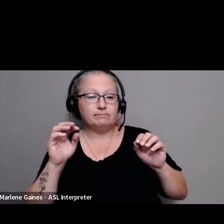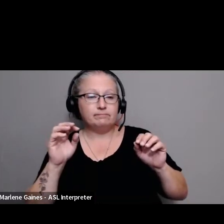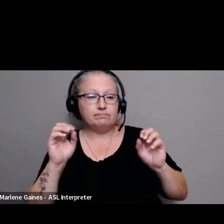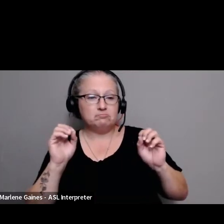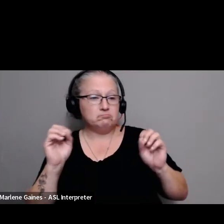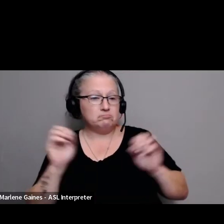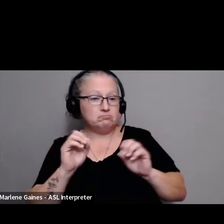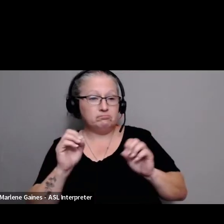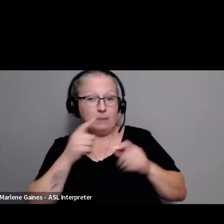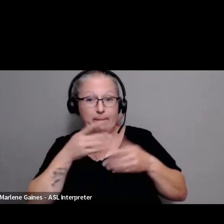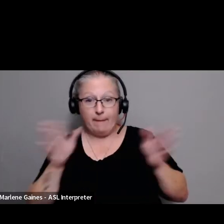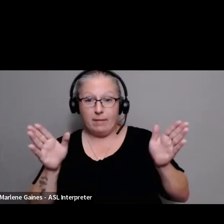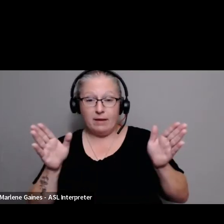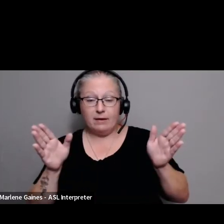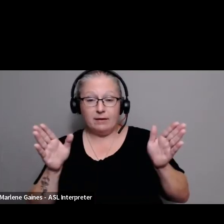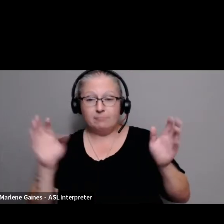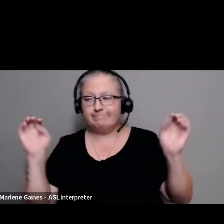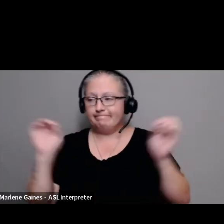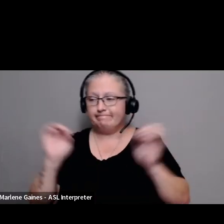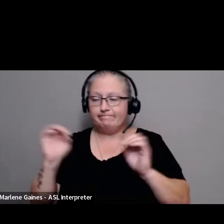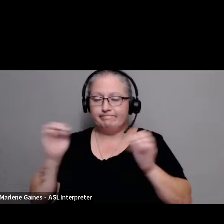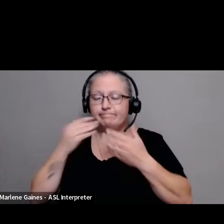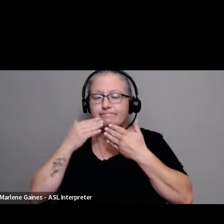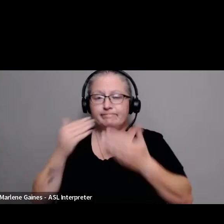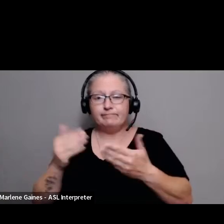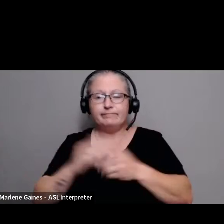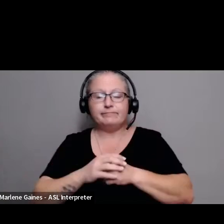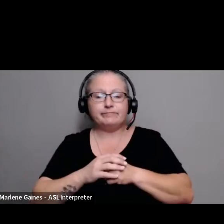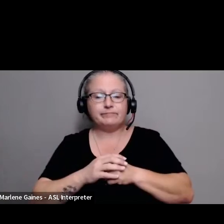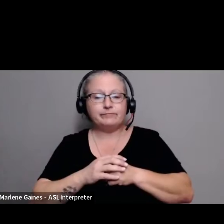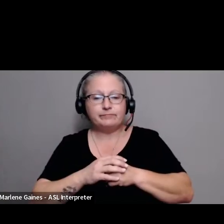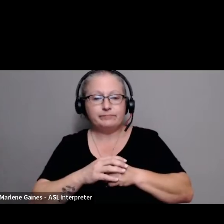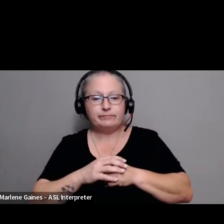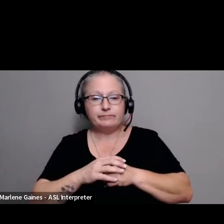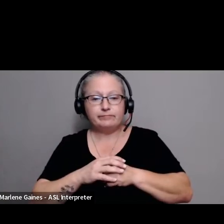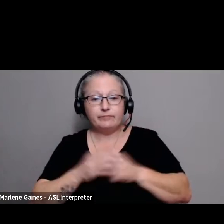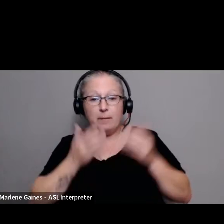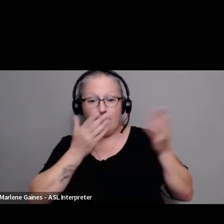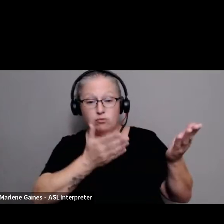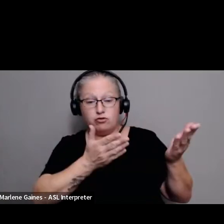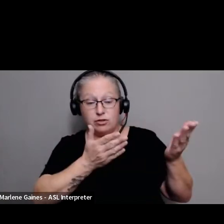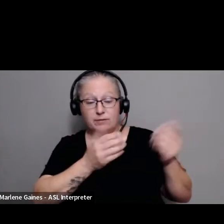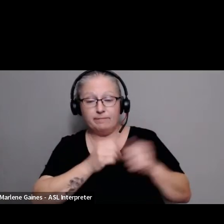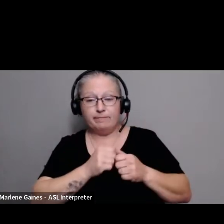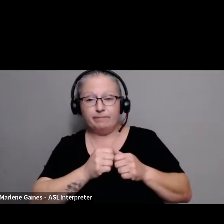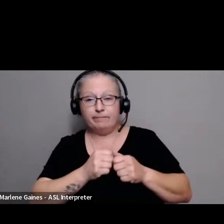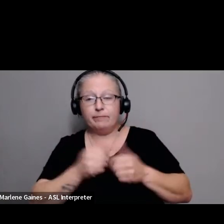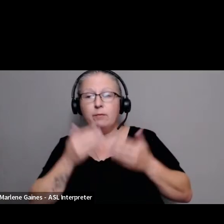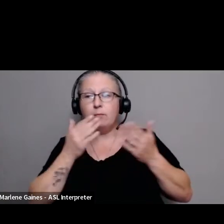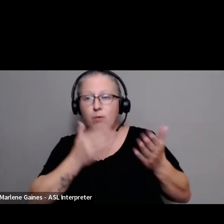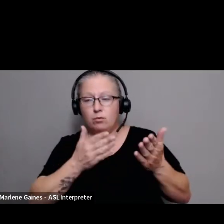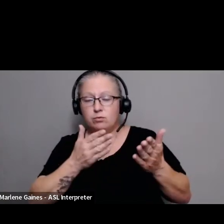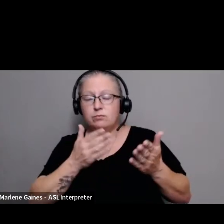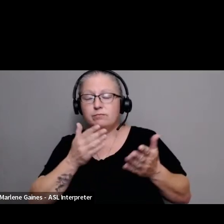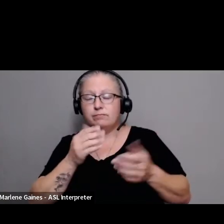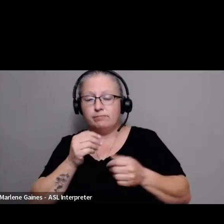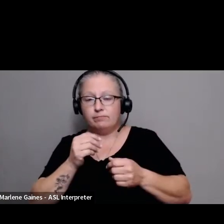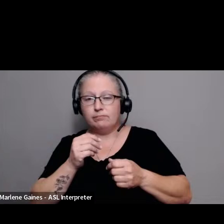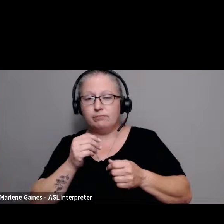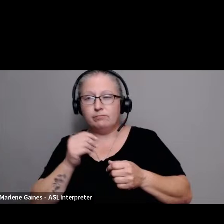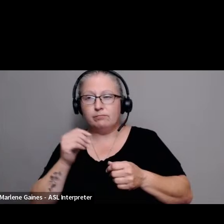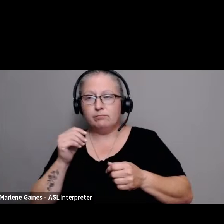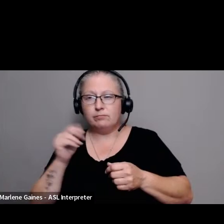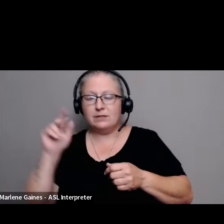Okay, from the public? There are none. Thank you. Okay, can I have a motion? You So want me- moved. Okay. All right,